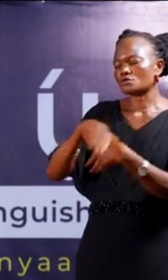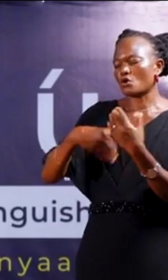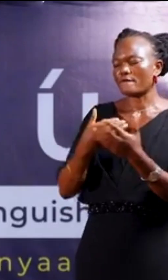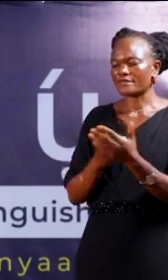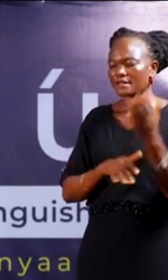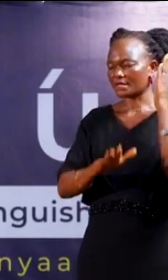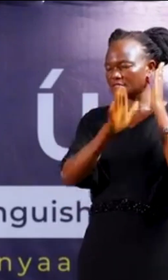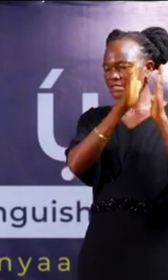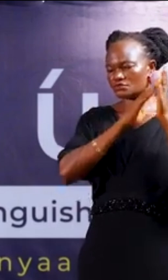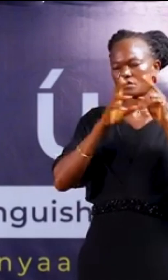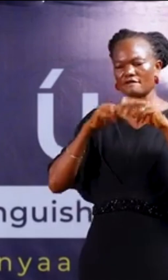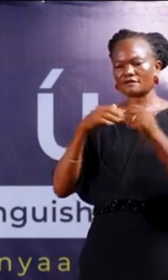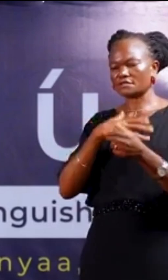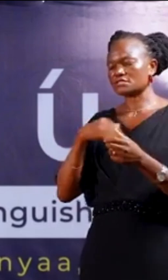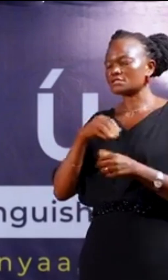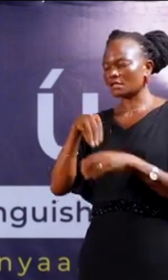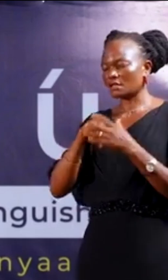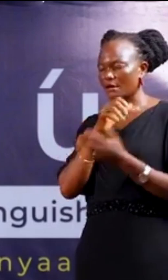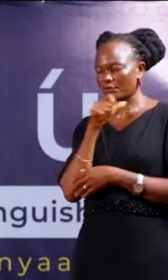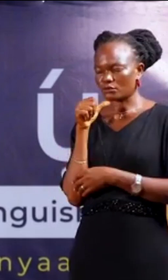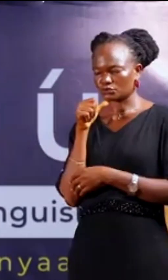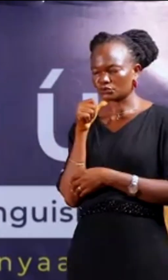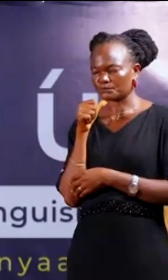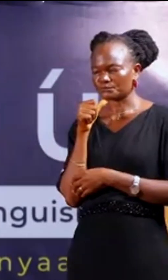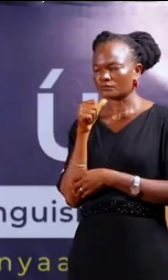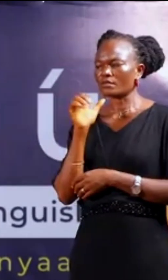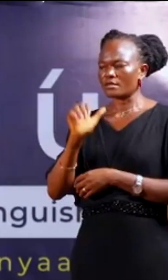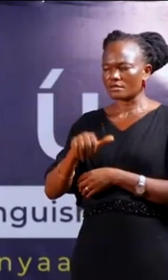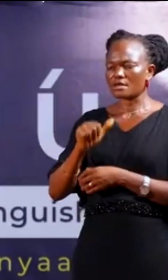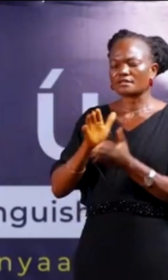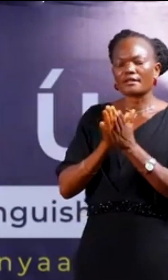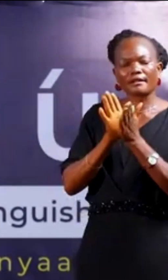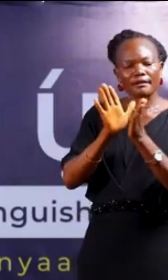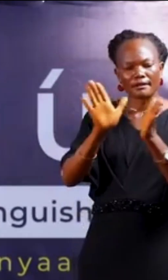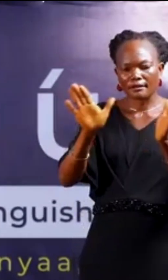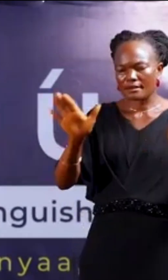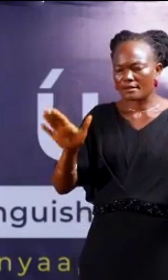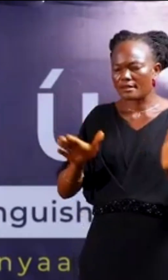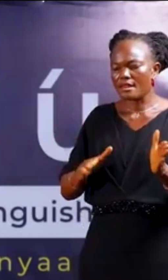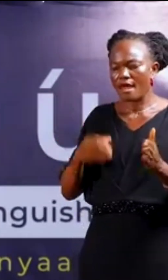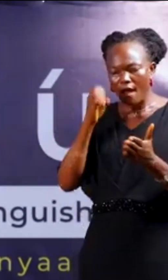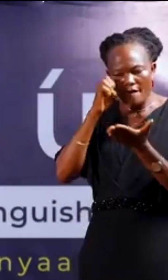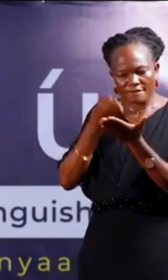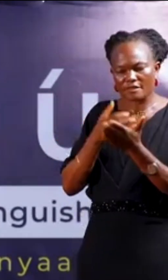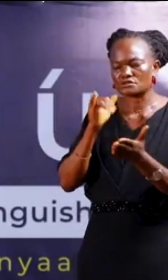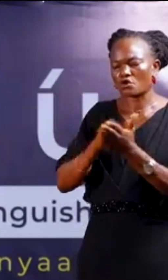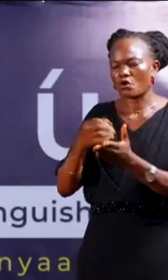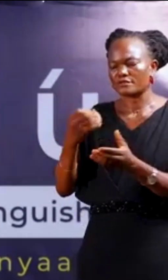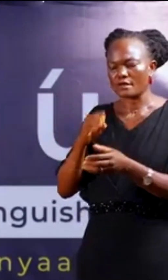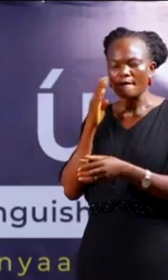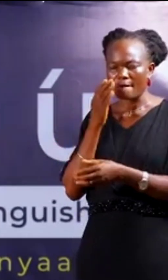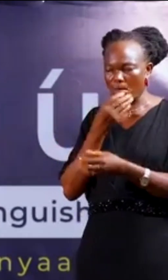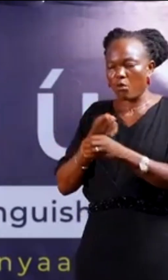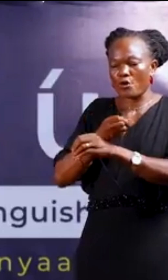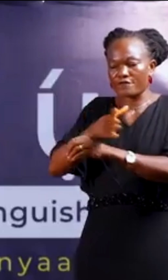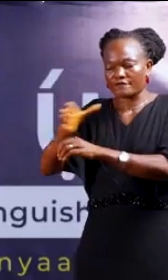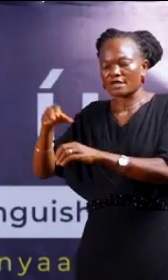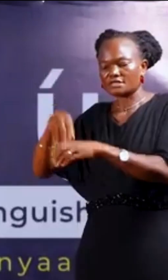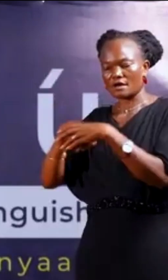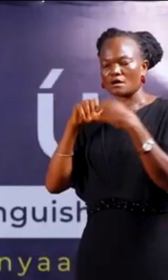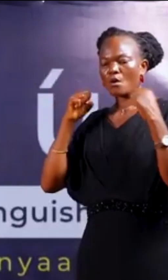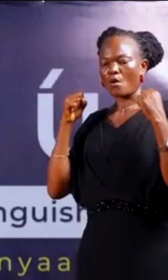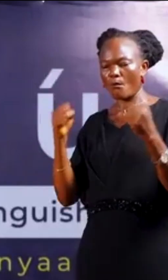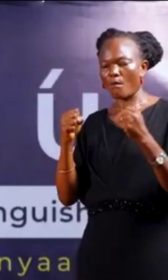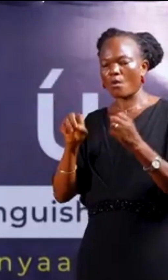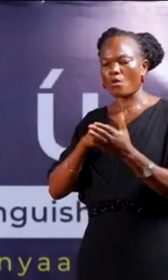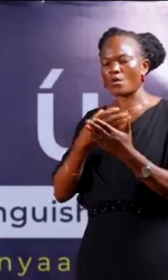ancestral villages and agriculture. There's clear evidence of Igbo influence in power ways,